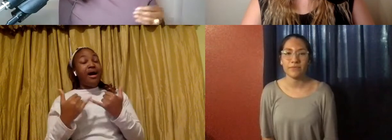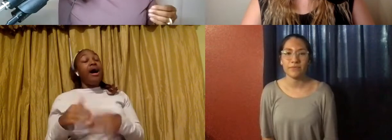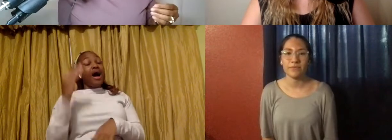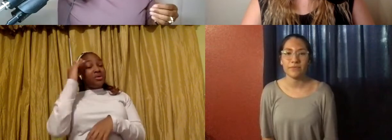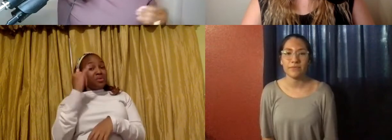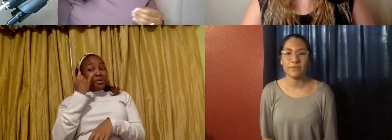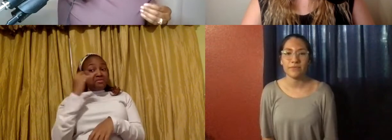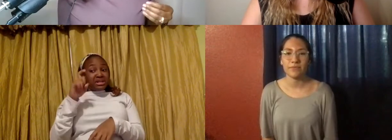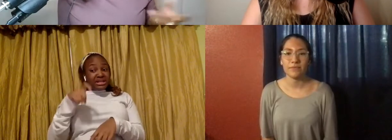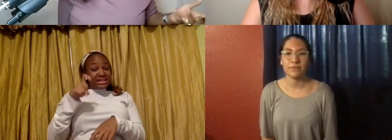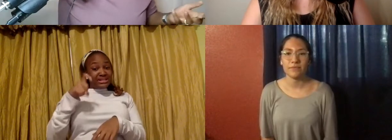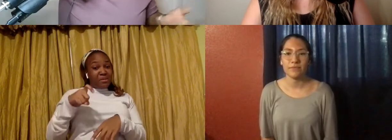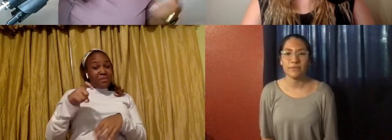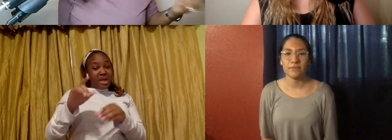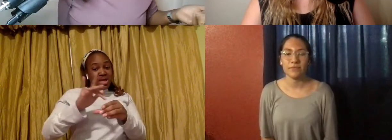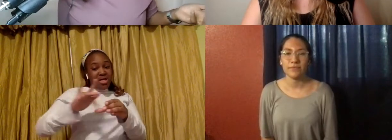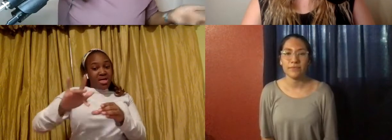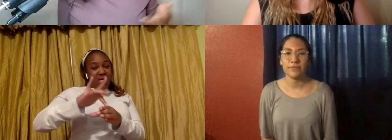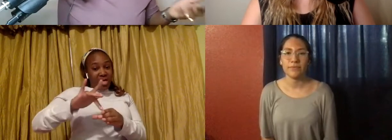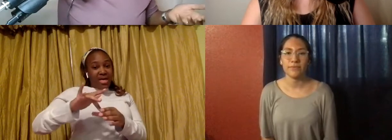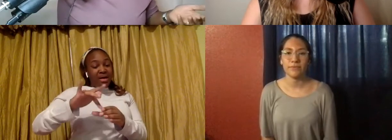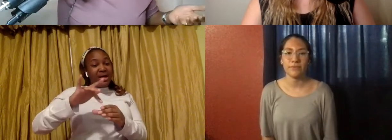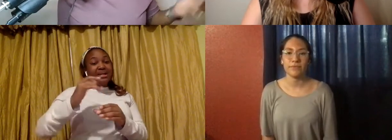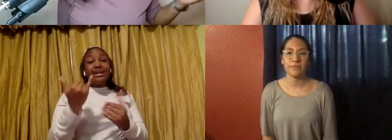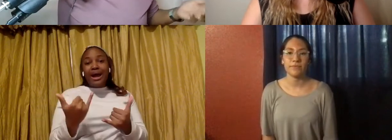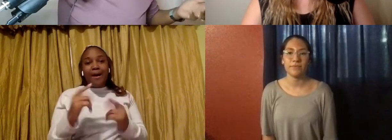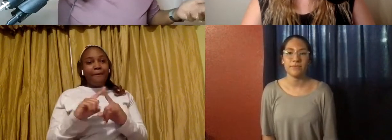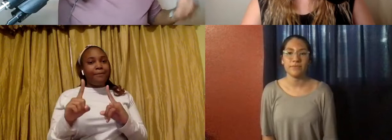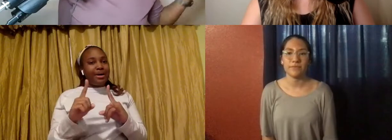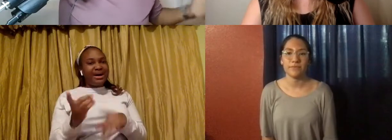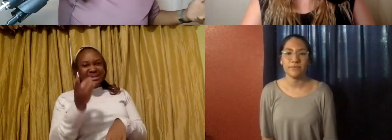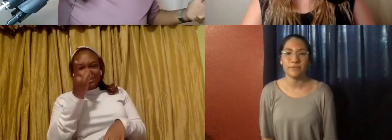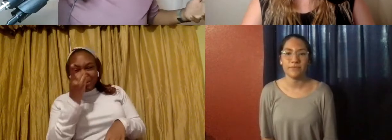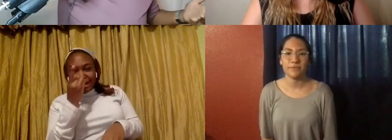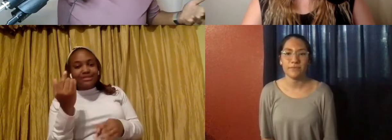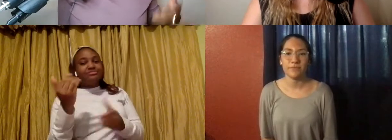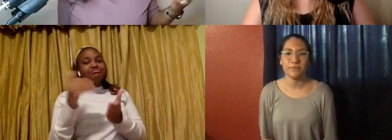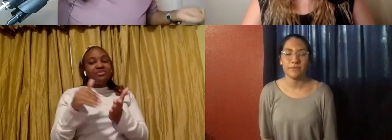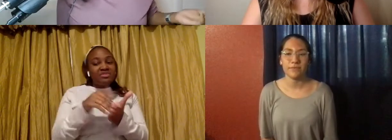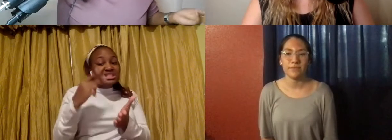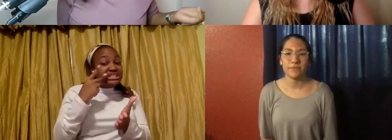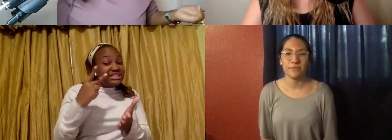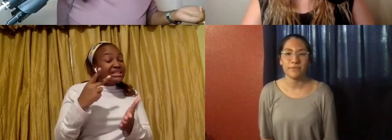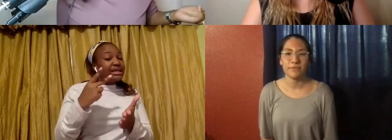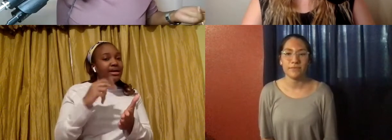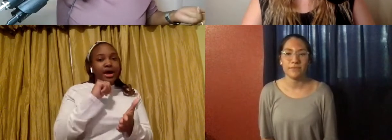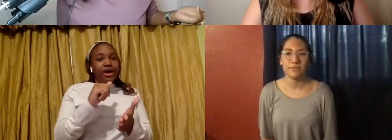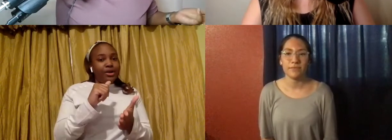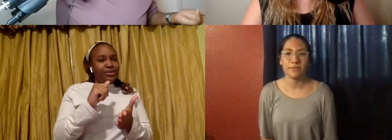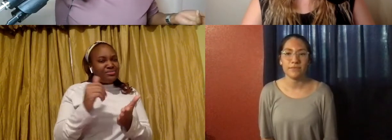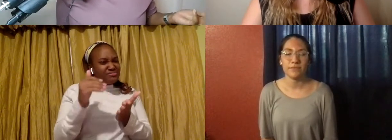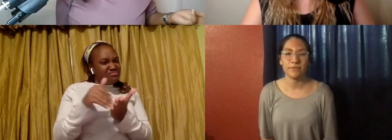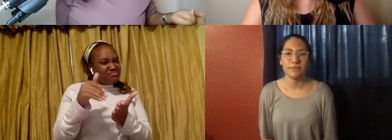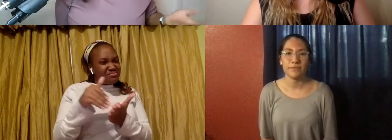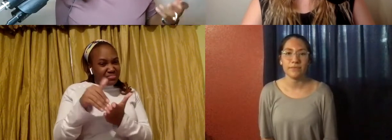not used to like seeing a penis like on the regular. I realize that like living with like my partner now, I'm not used to like seeing that on the regular.